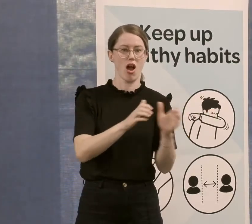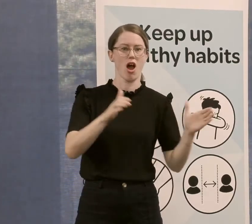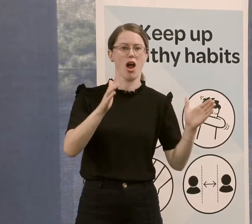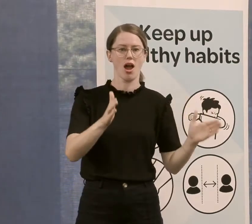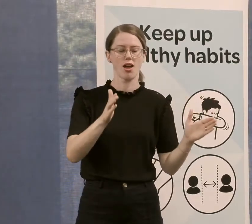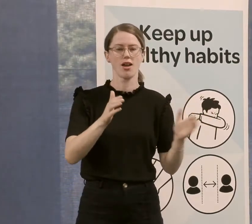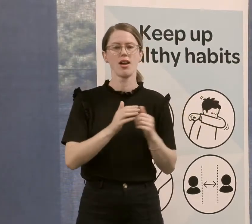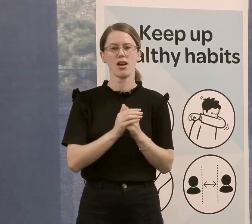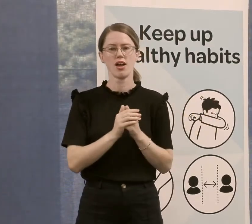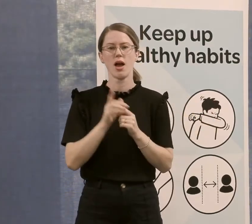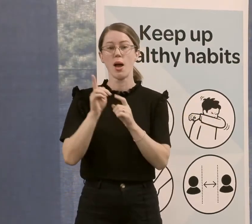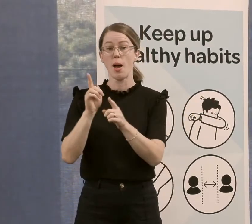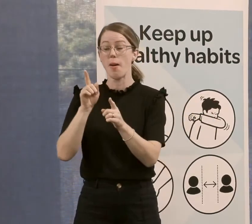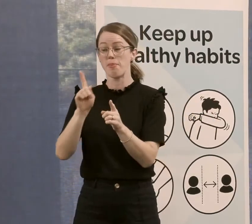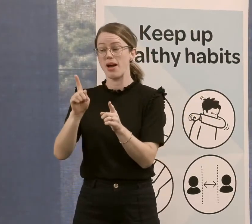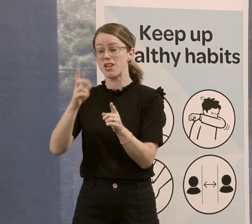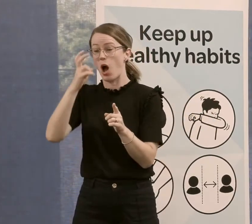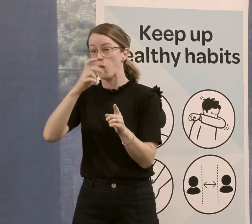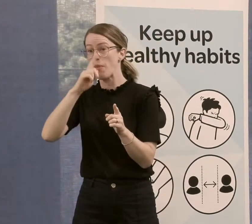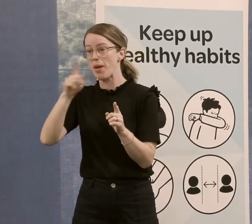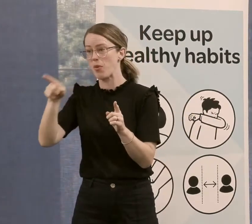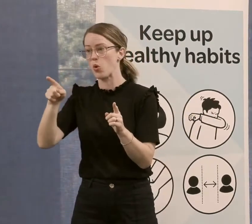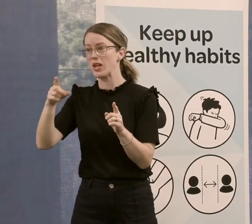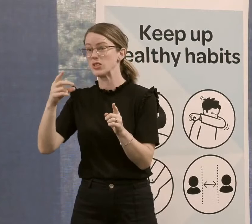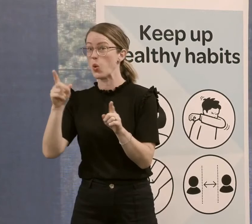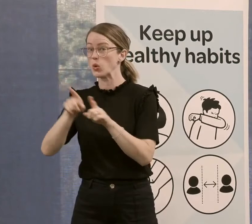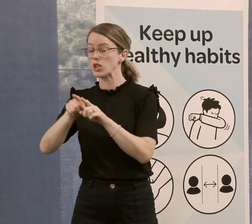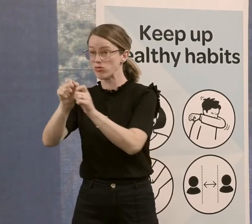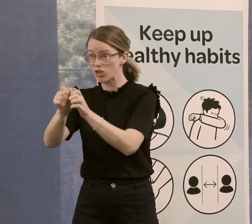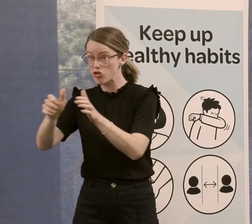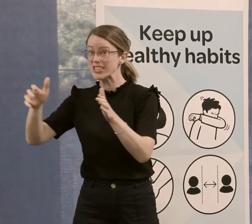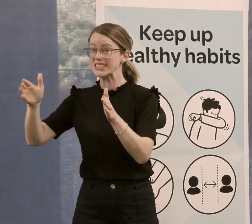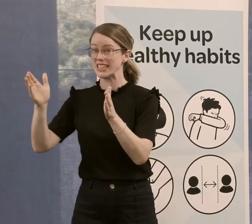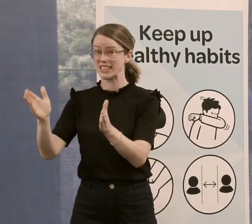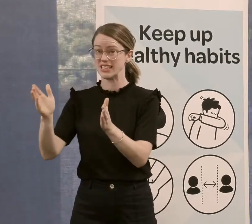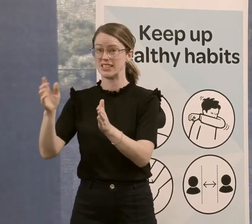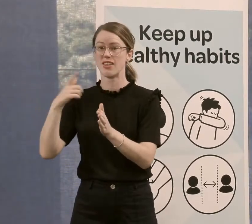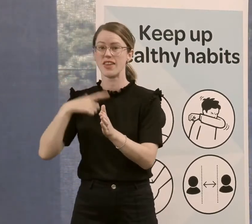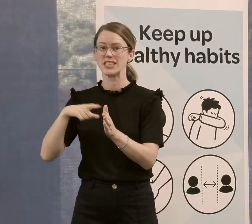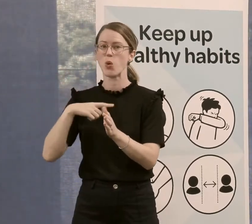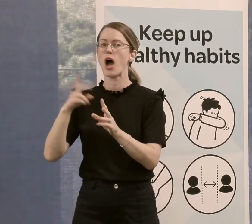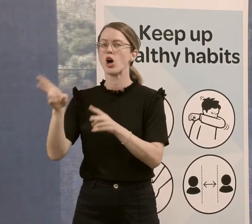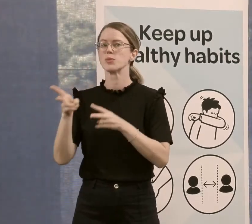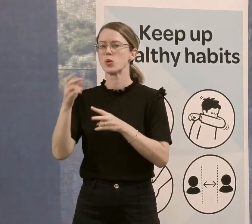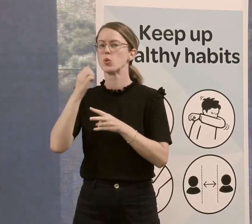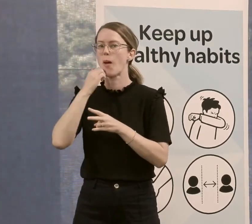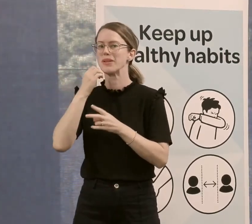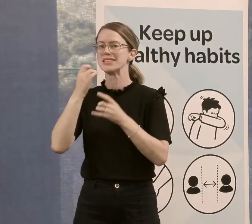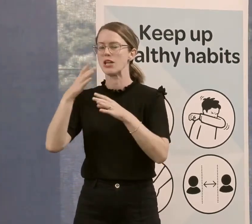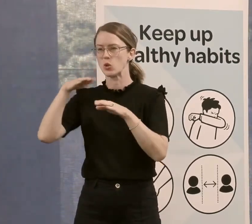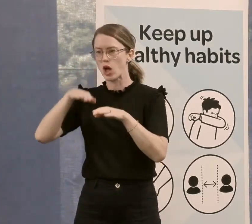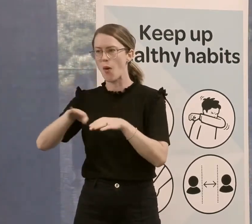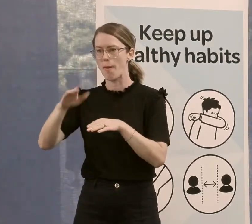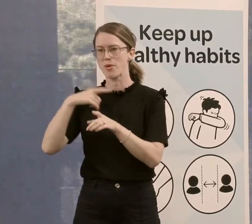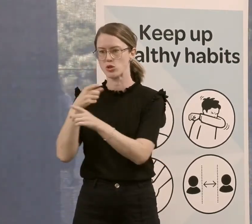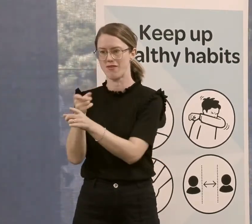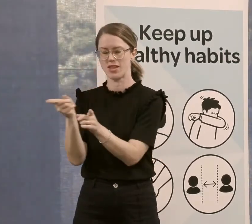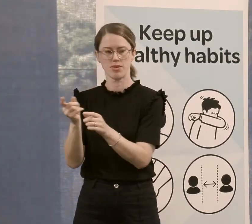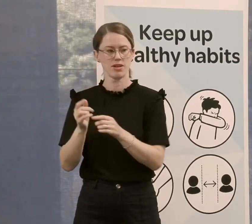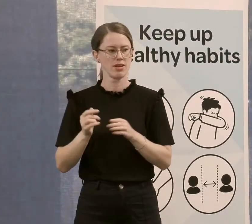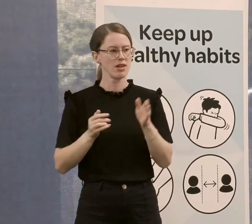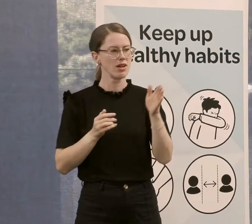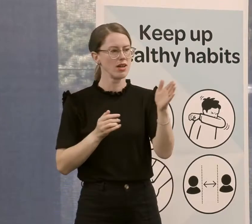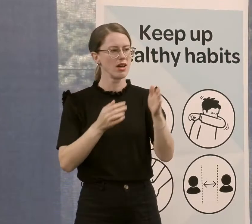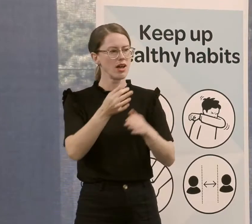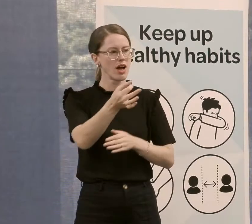increase in rate is in our older age groups, and that's why I think we're seeing our hospitalisations start to go up again. On the updated